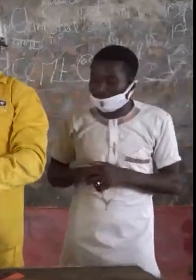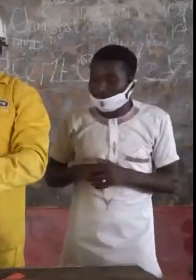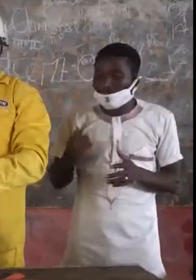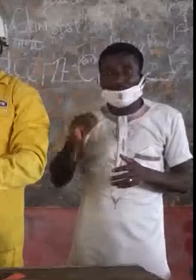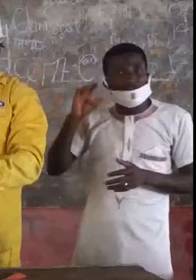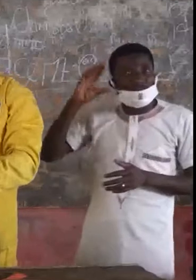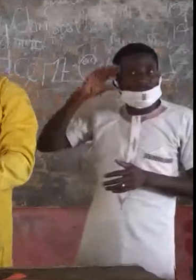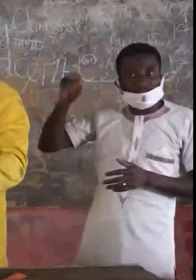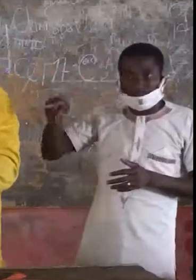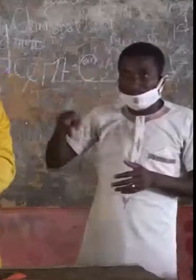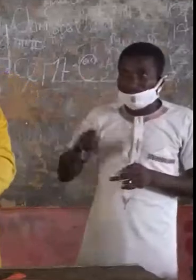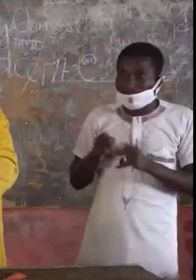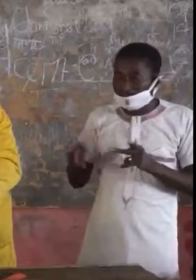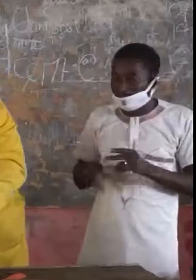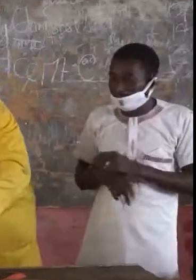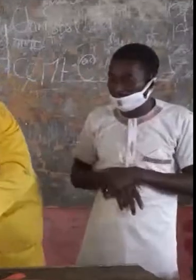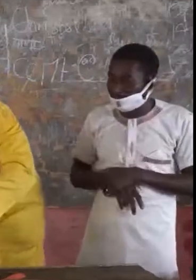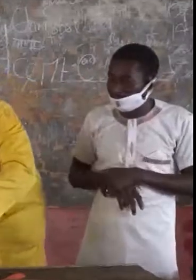mail.